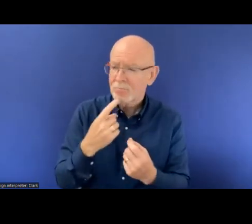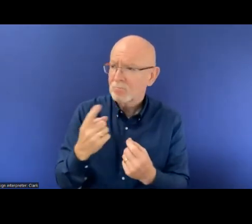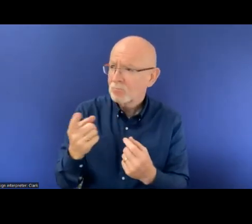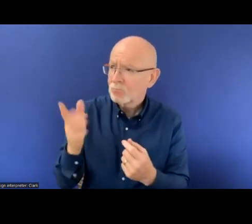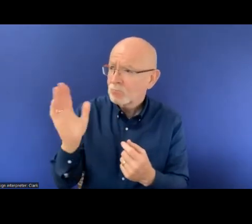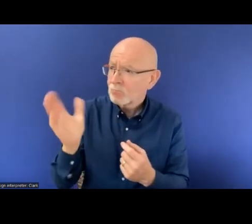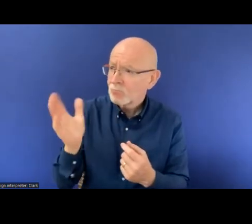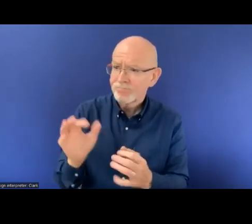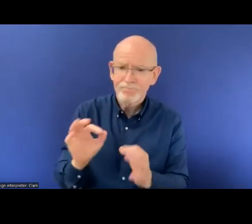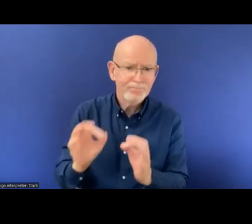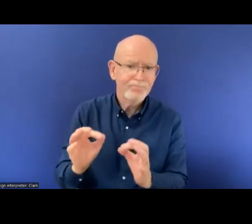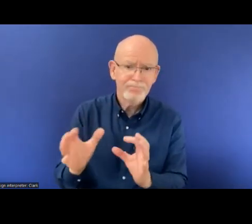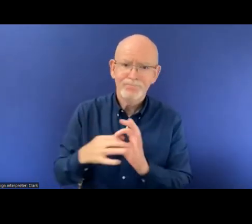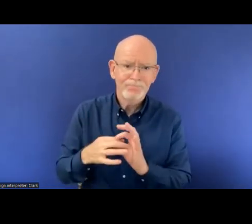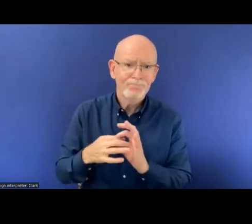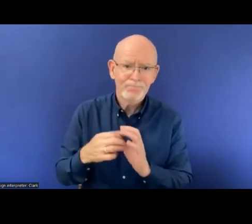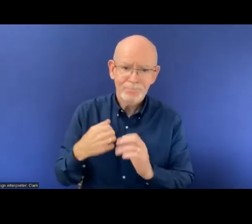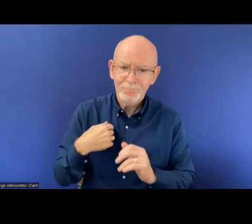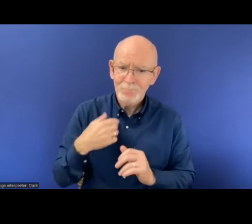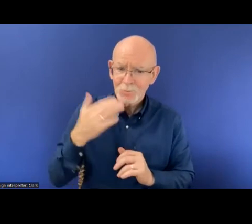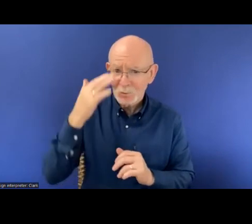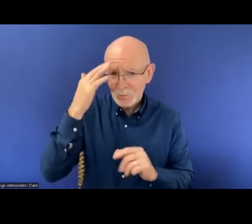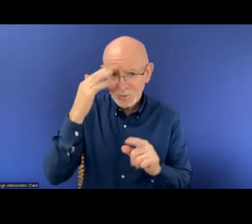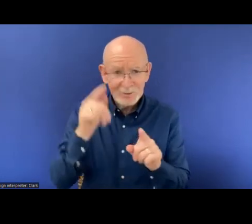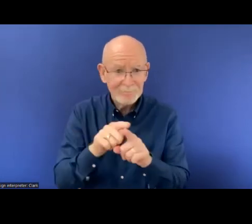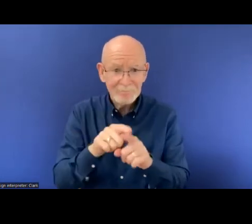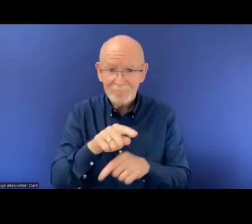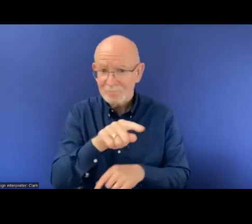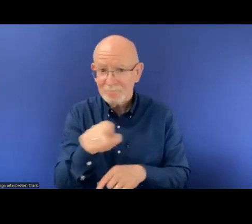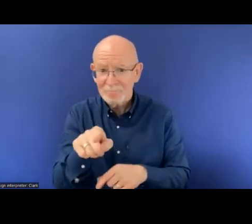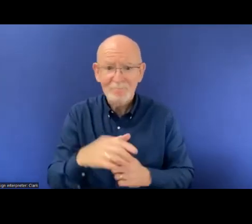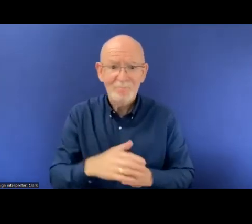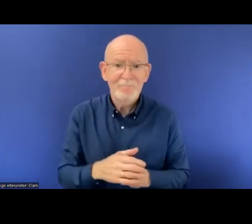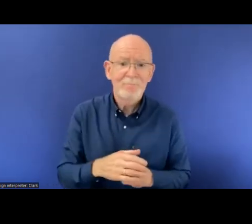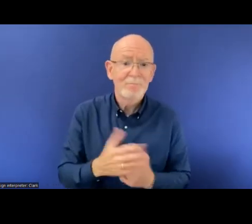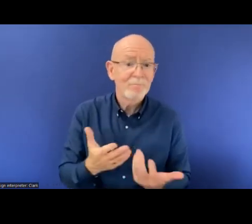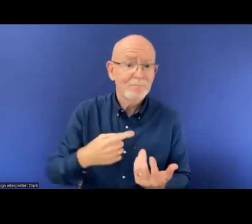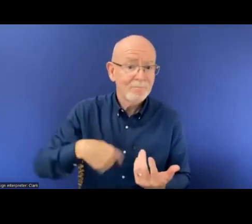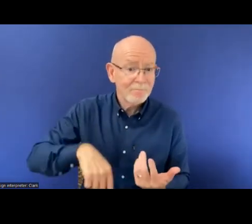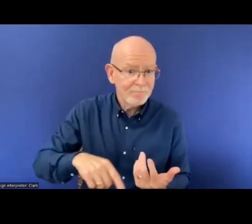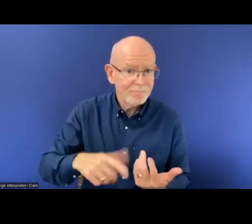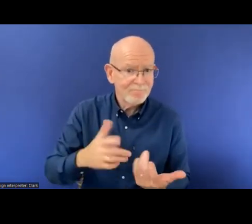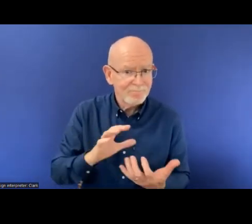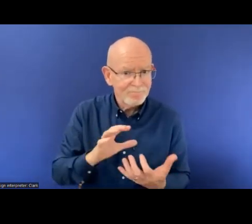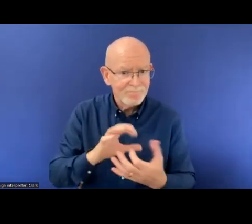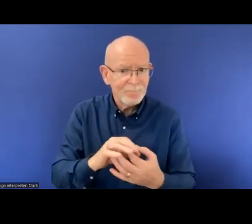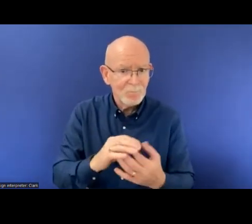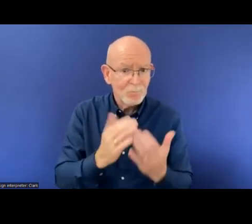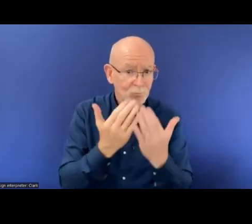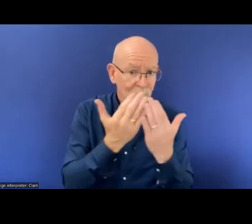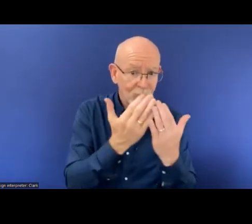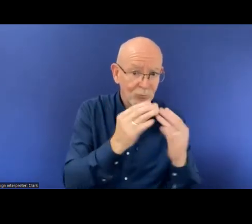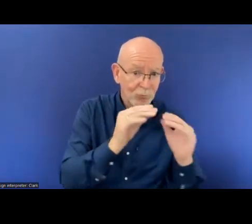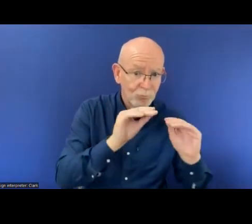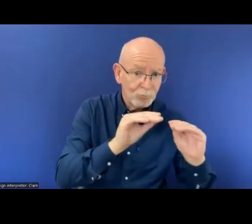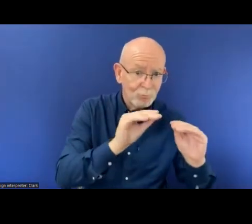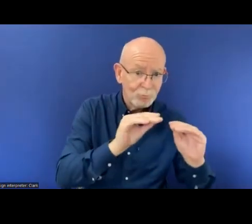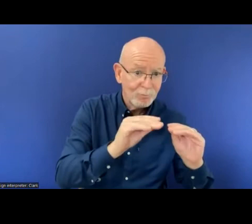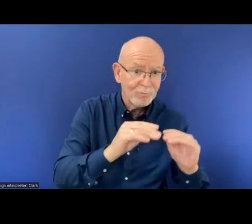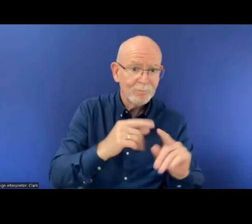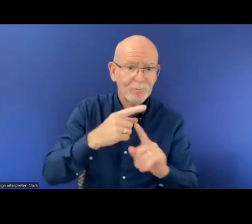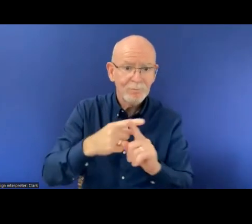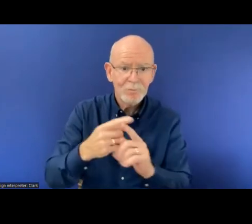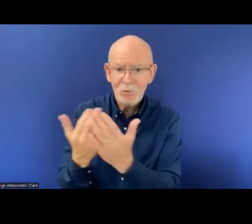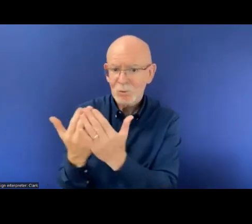set the scene a little bit. This is, as you know, a UN Friends of Vision official side event at